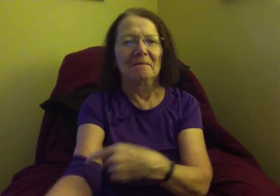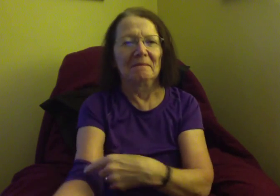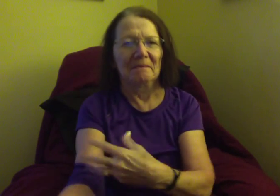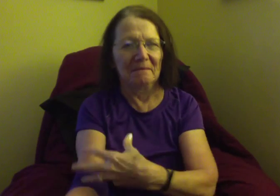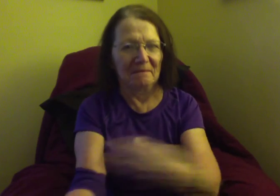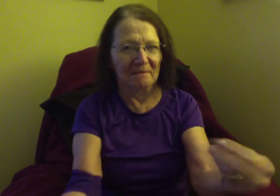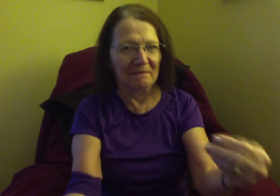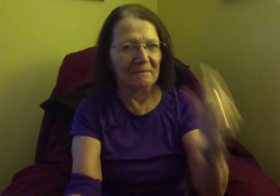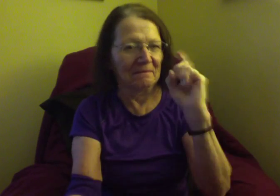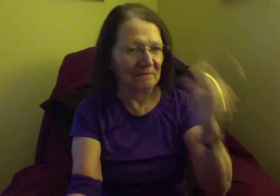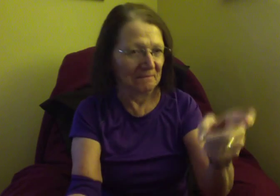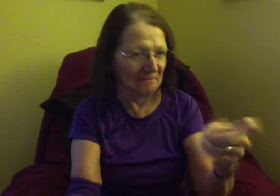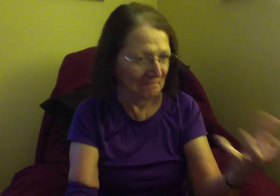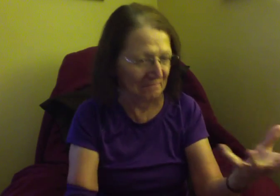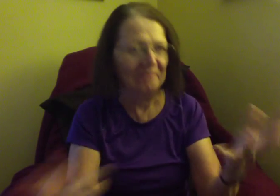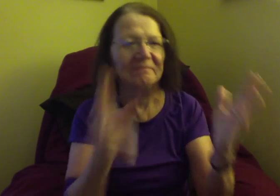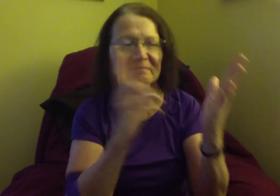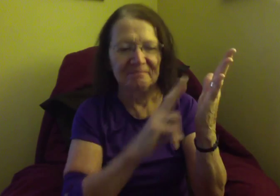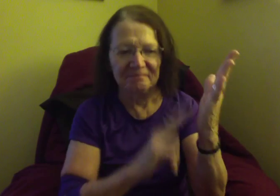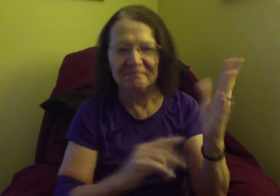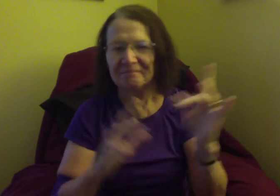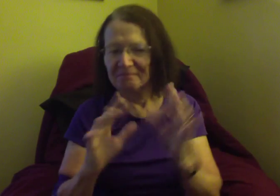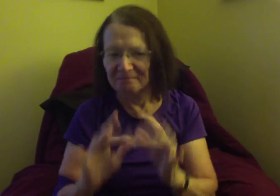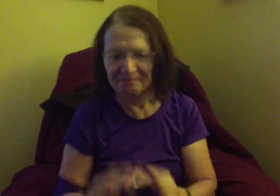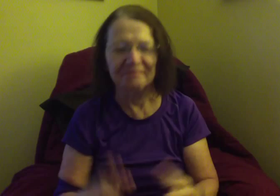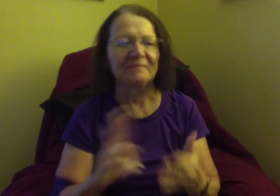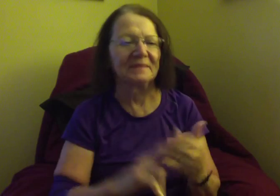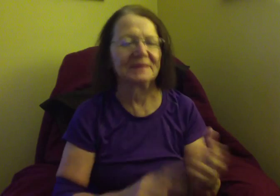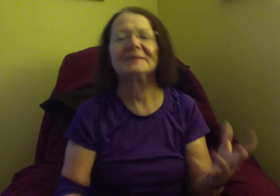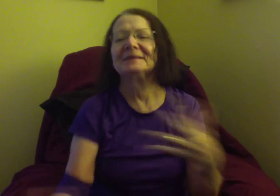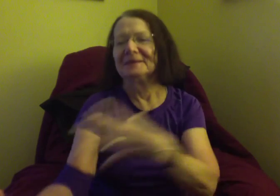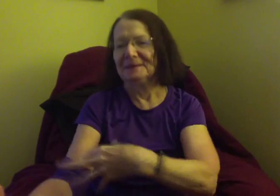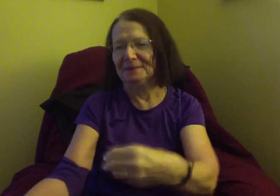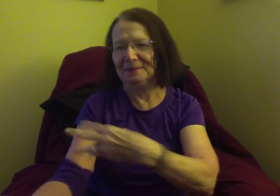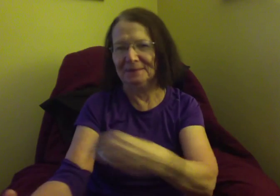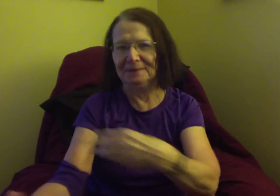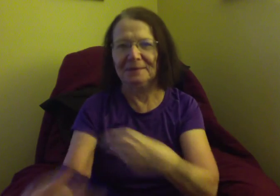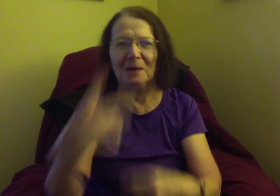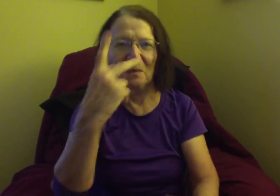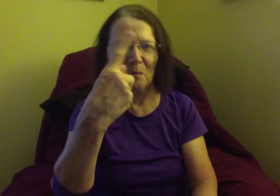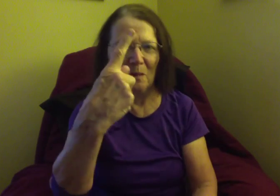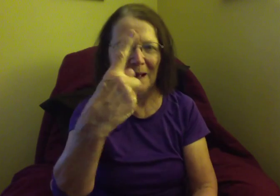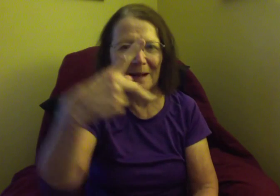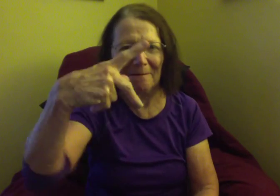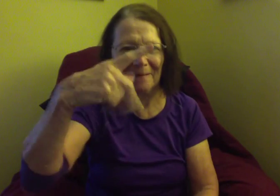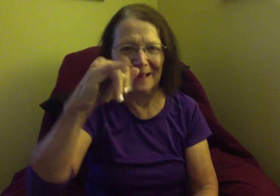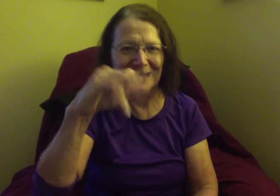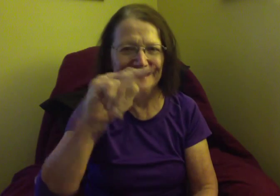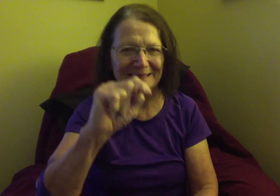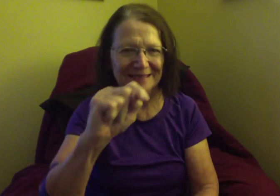I ...